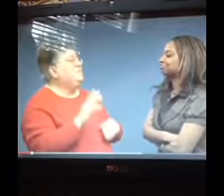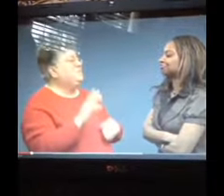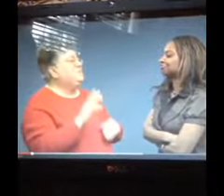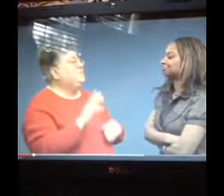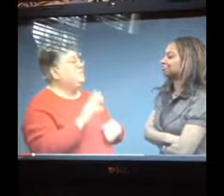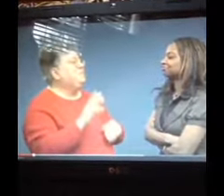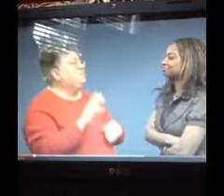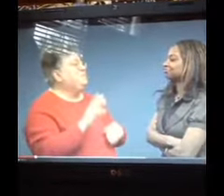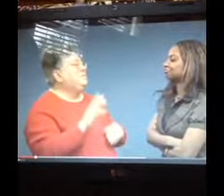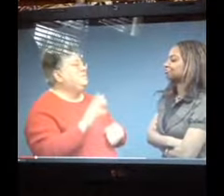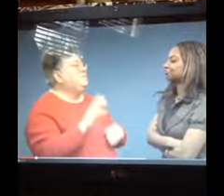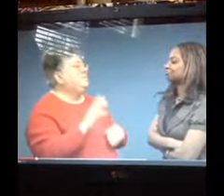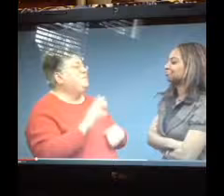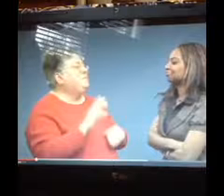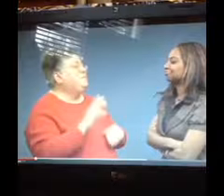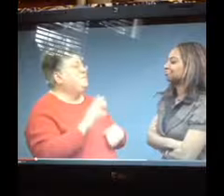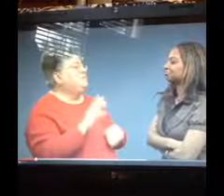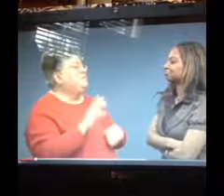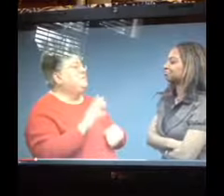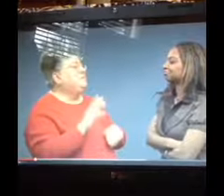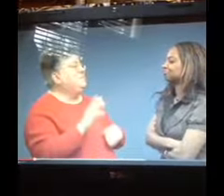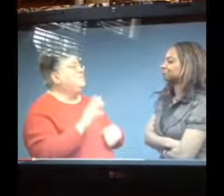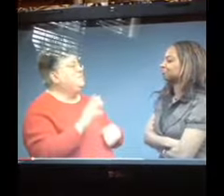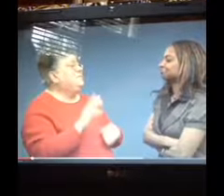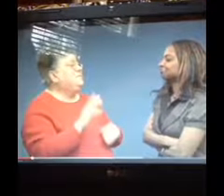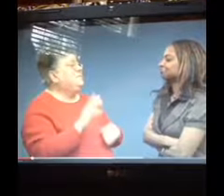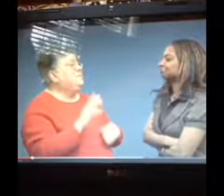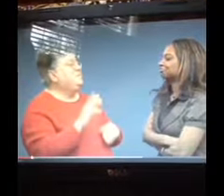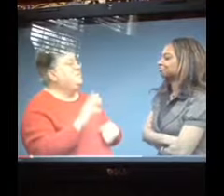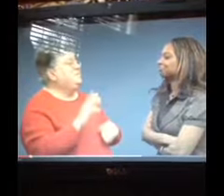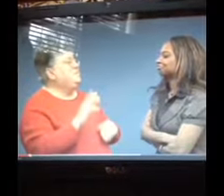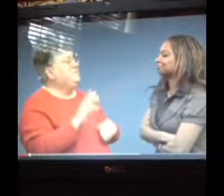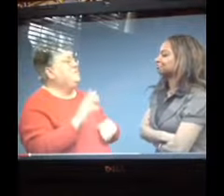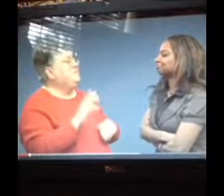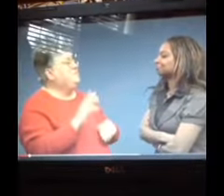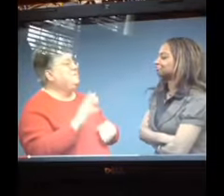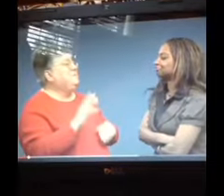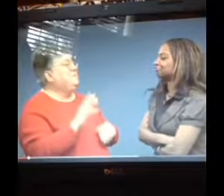good idea. So I went to Florida, and man, it was hot. I was miserable.